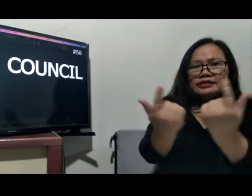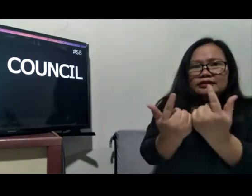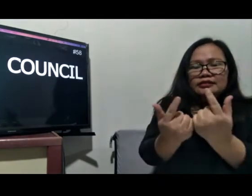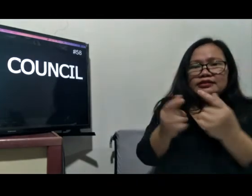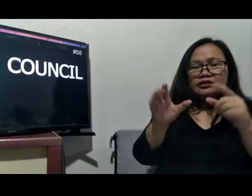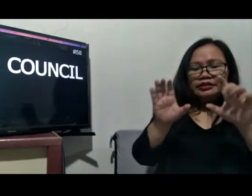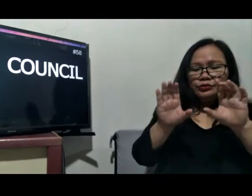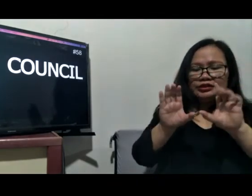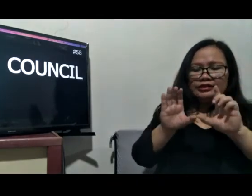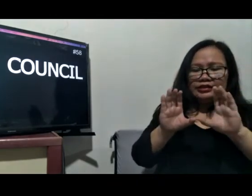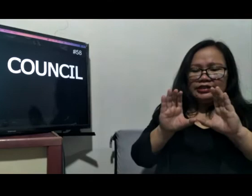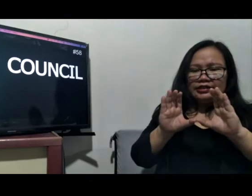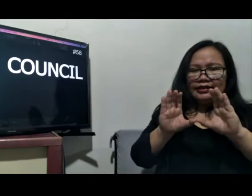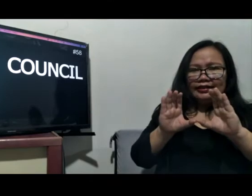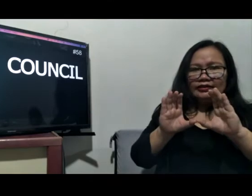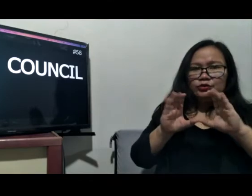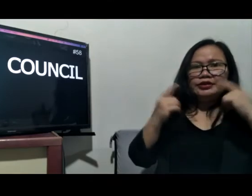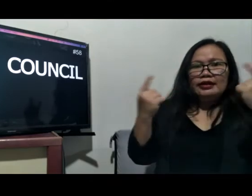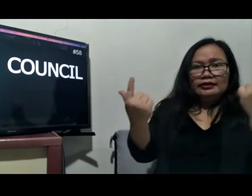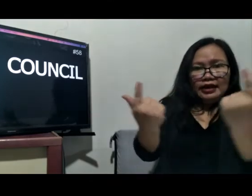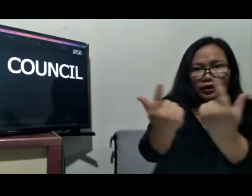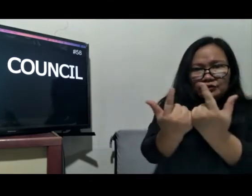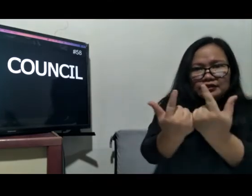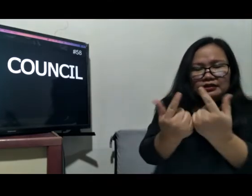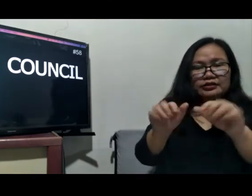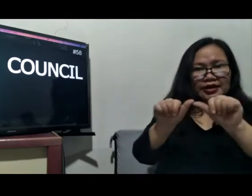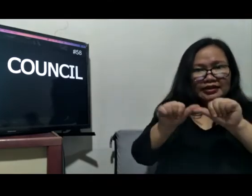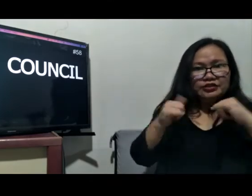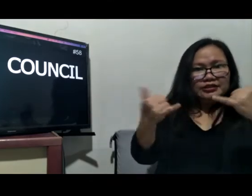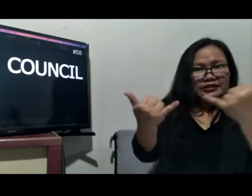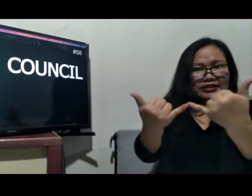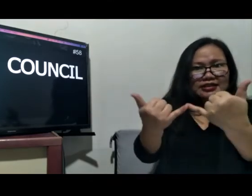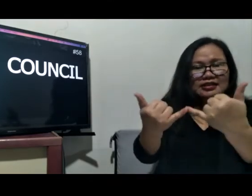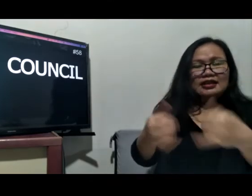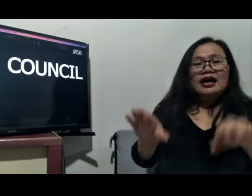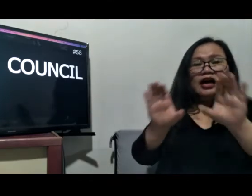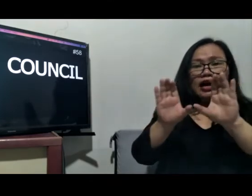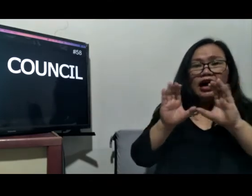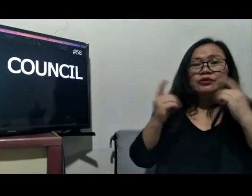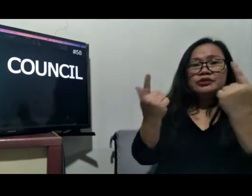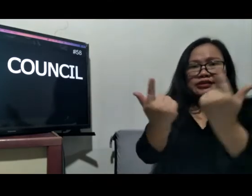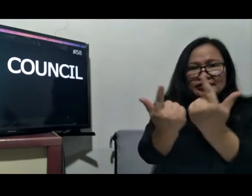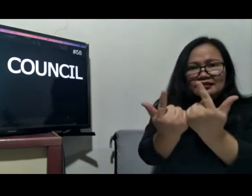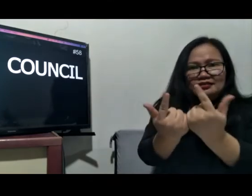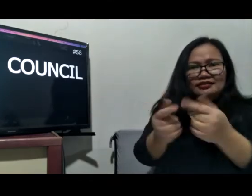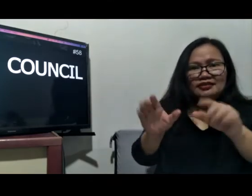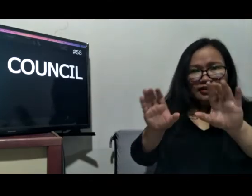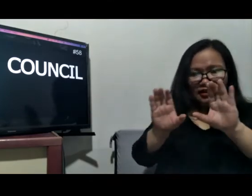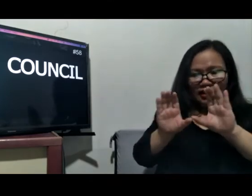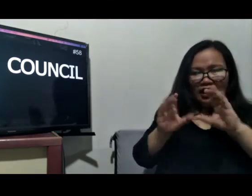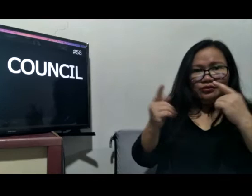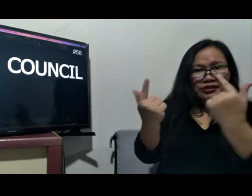Council starts with C and ends with L. Council. So agency, council,